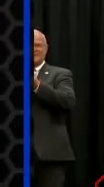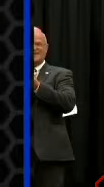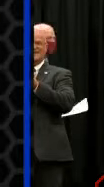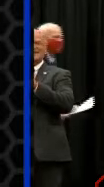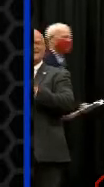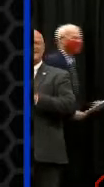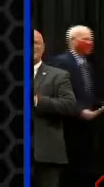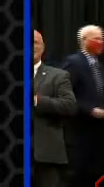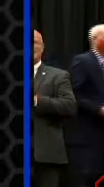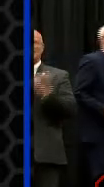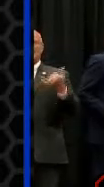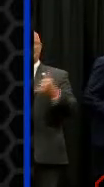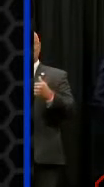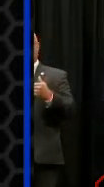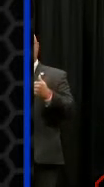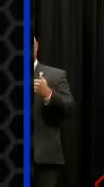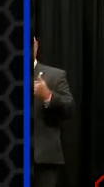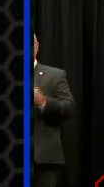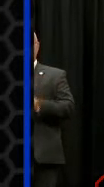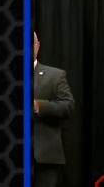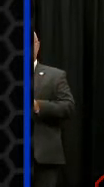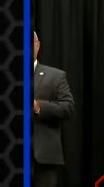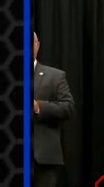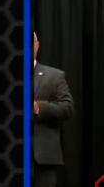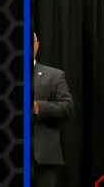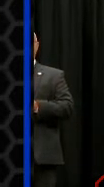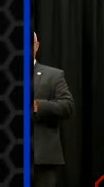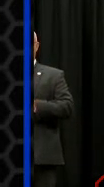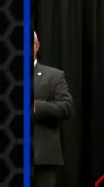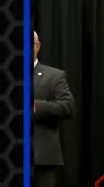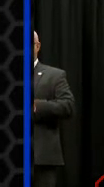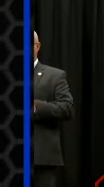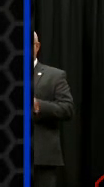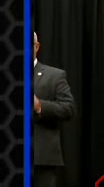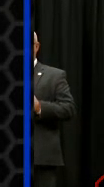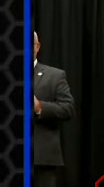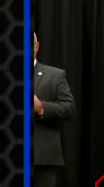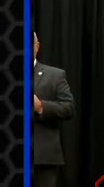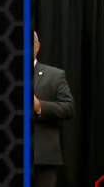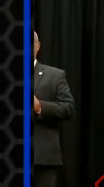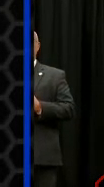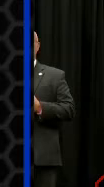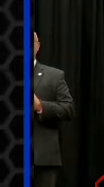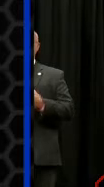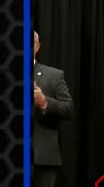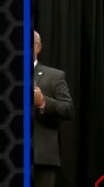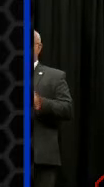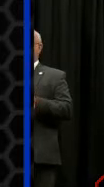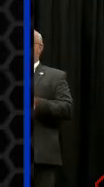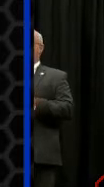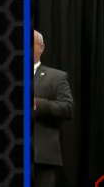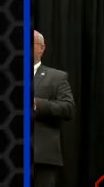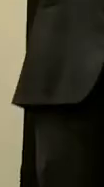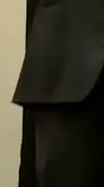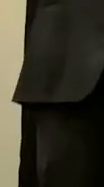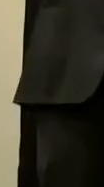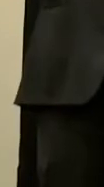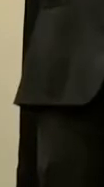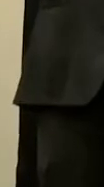a lot happening today. Again, the governor in Mena. As we stand by, it looks like the governor is taking the podium. So we will tune in to the